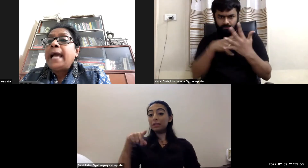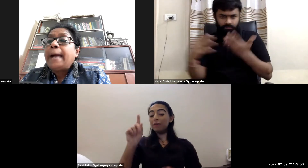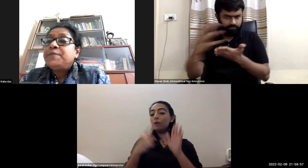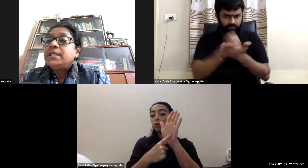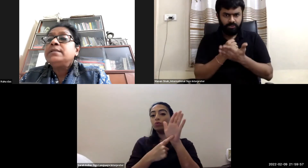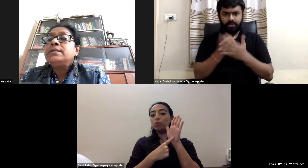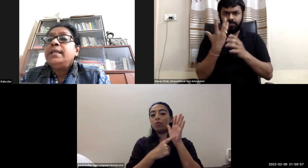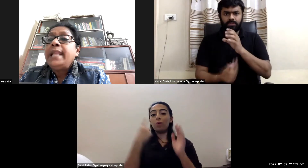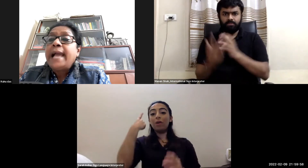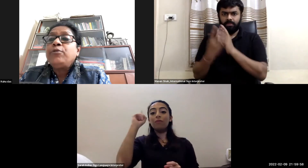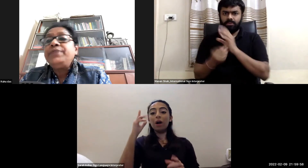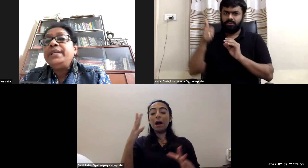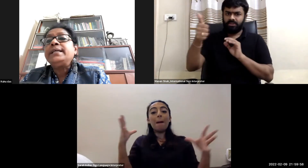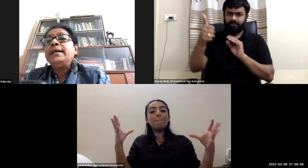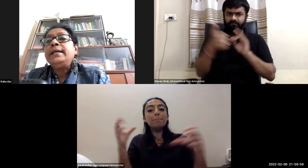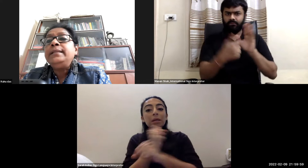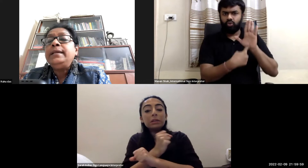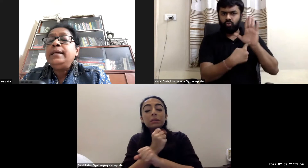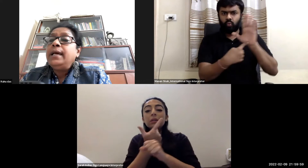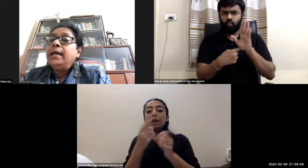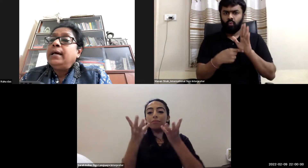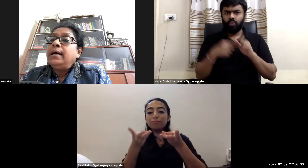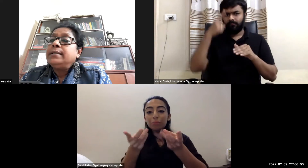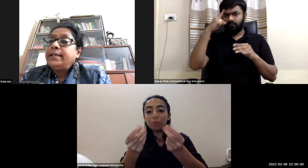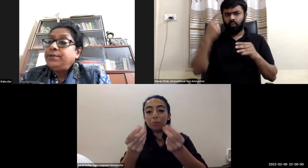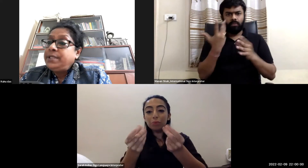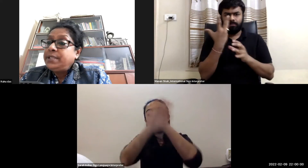the absence, the lack of data in the